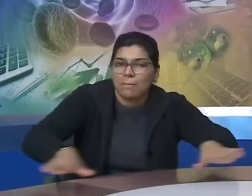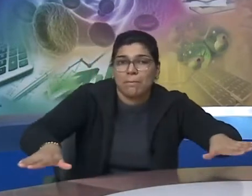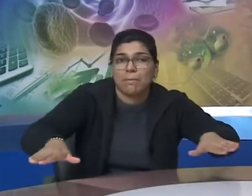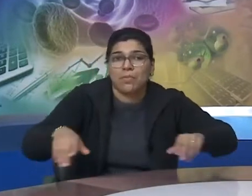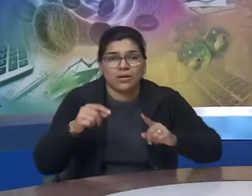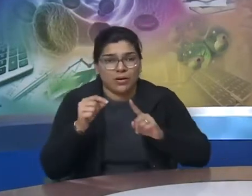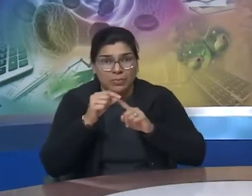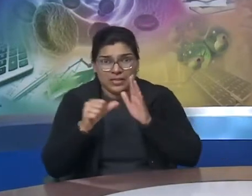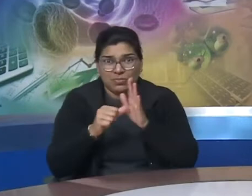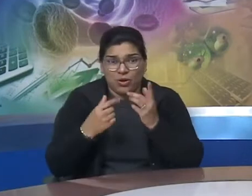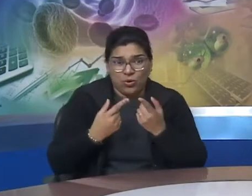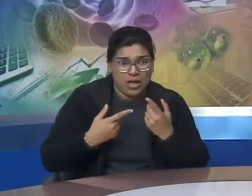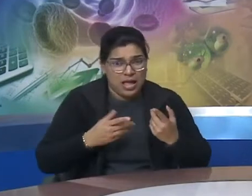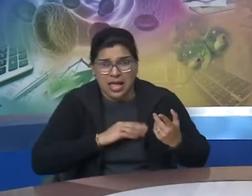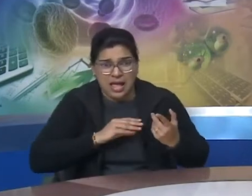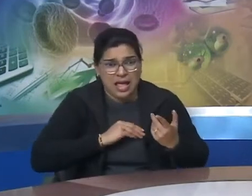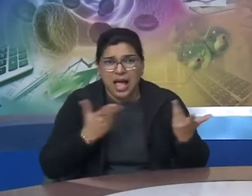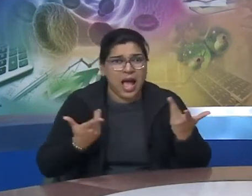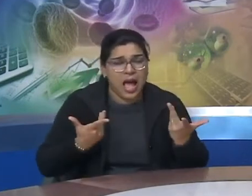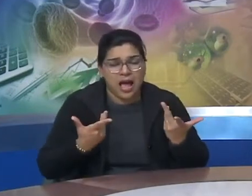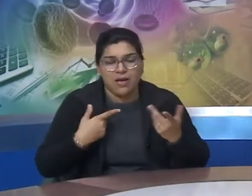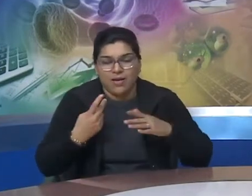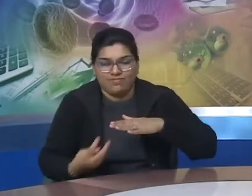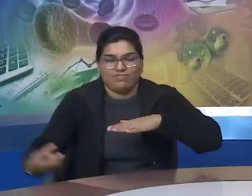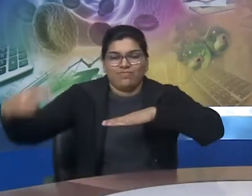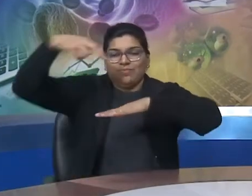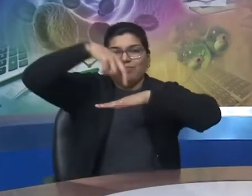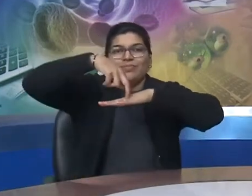For no particular reason